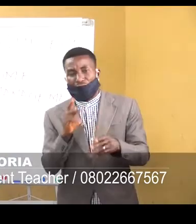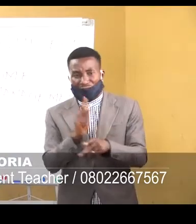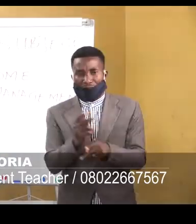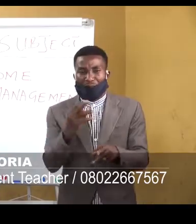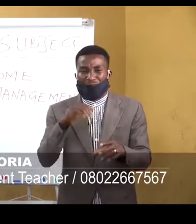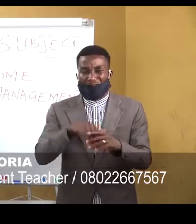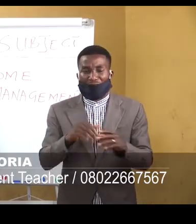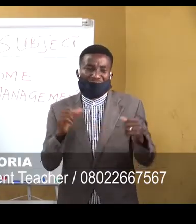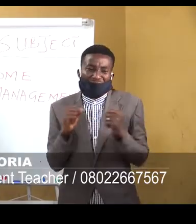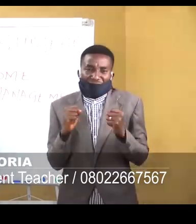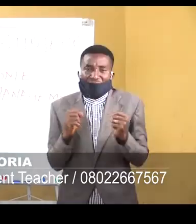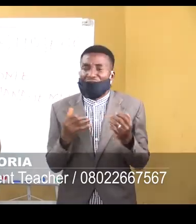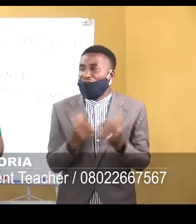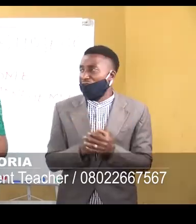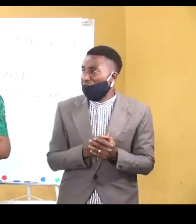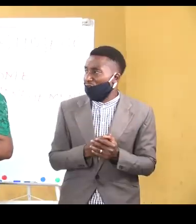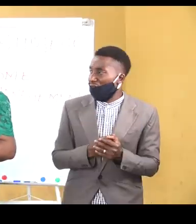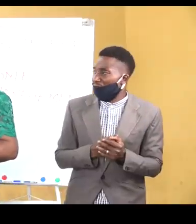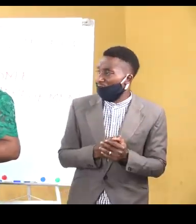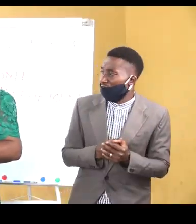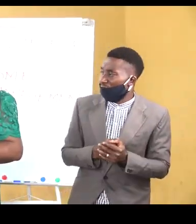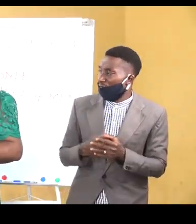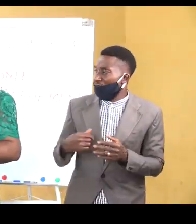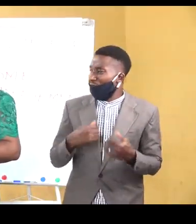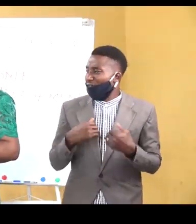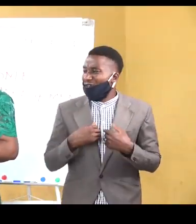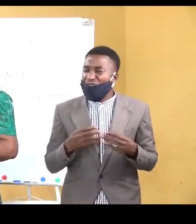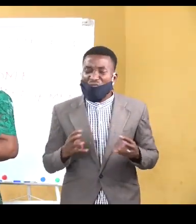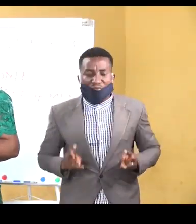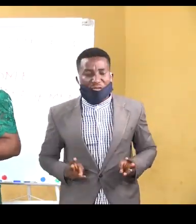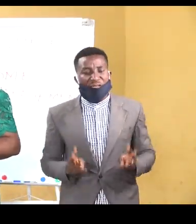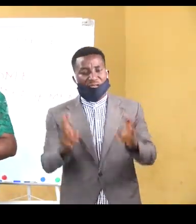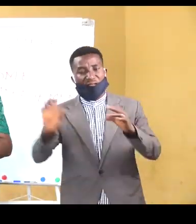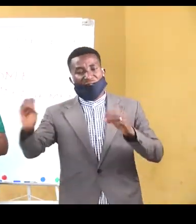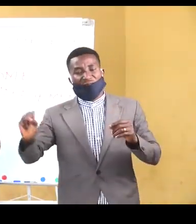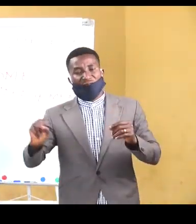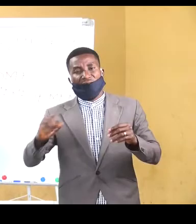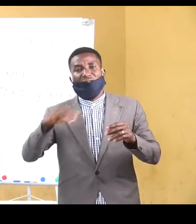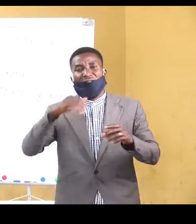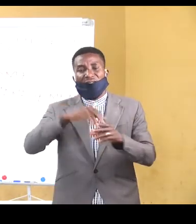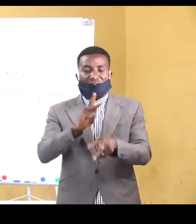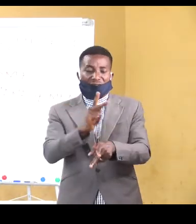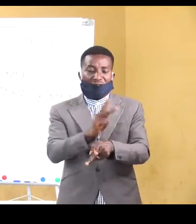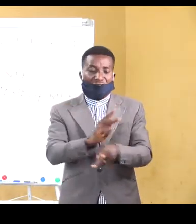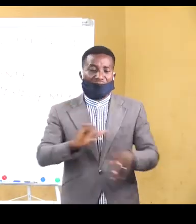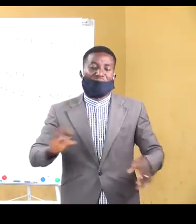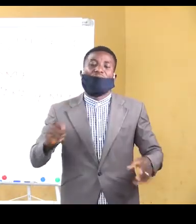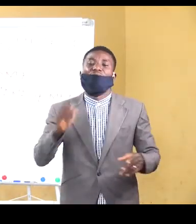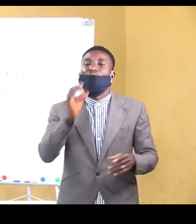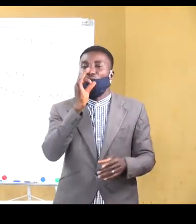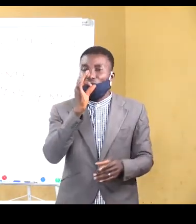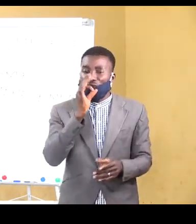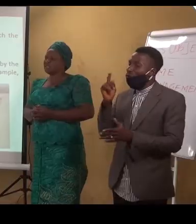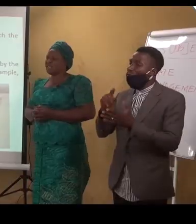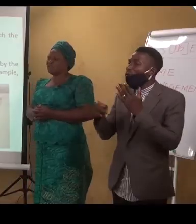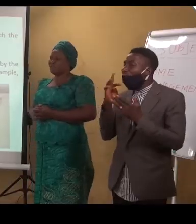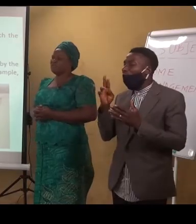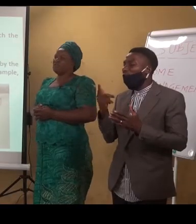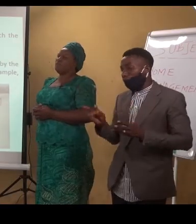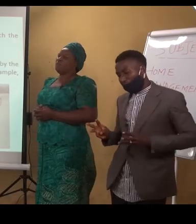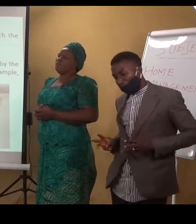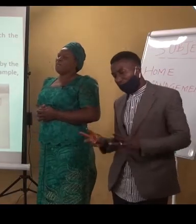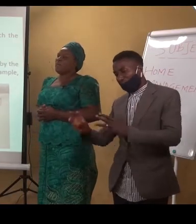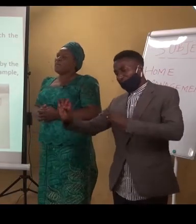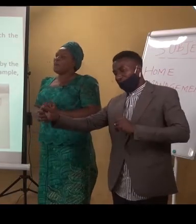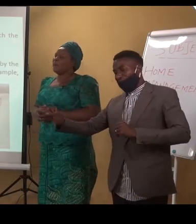preserved. Now we have methods of preserving food. What are the methods of preserving